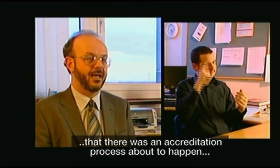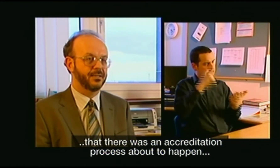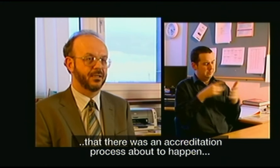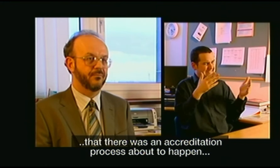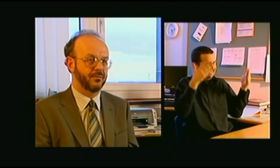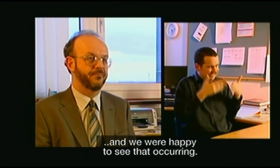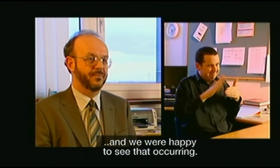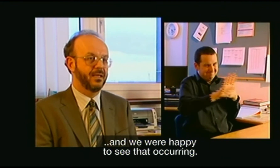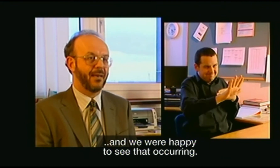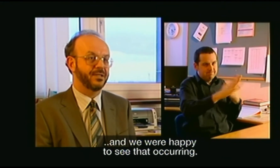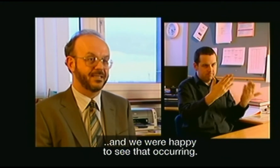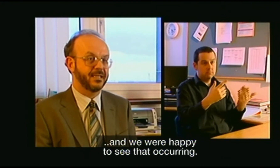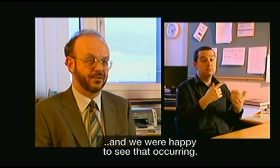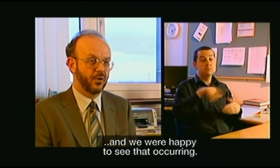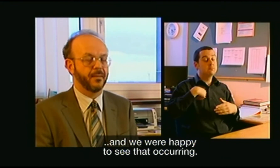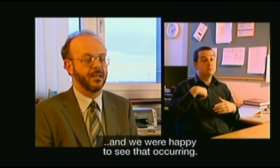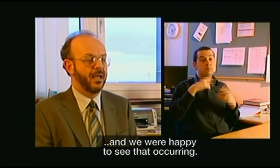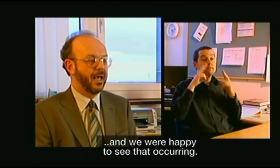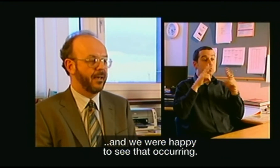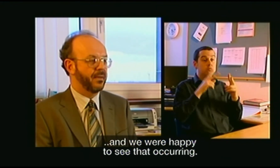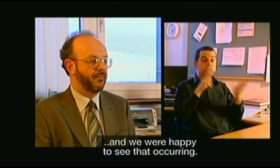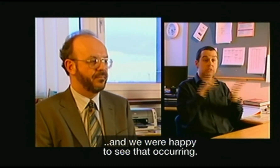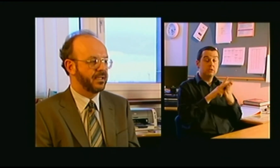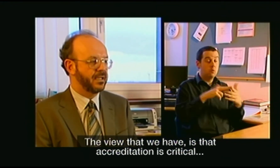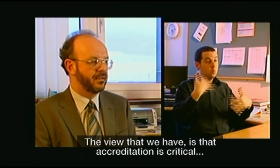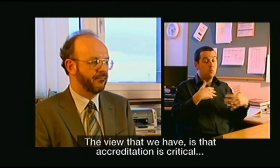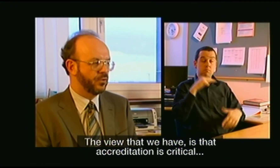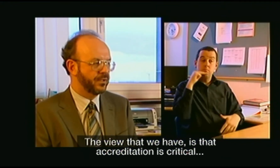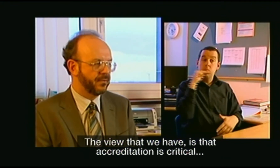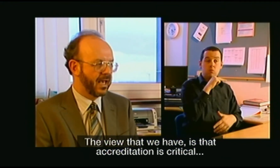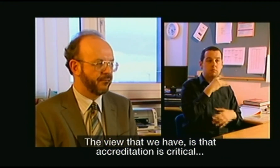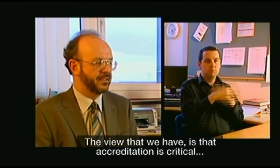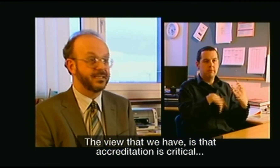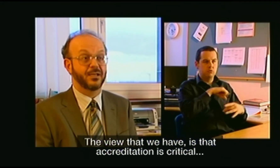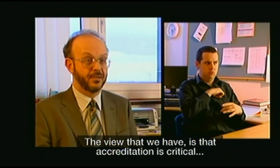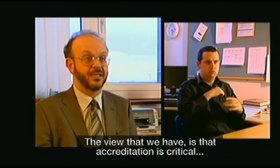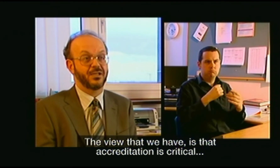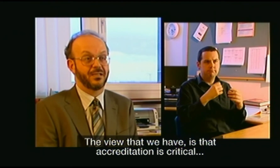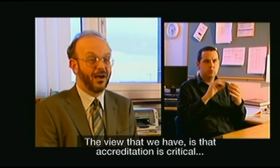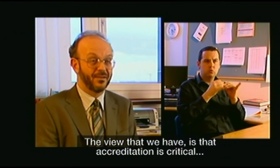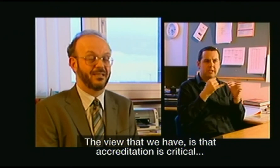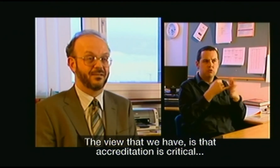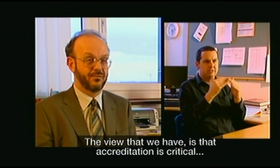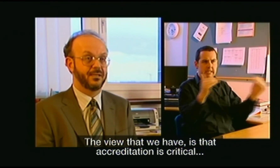and we were happy to see that occurring. The view that we have is that accreditation obviously is